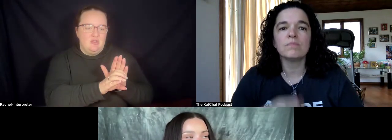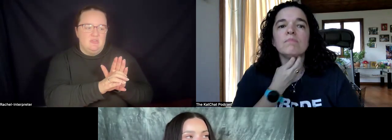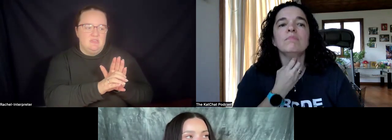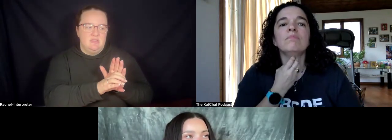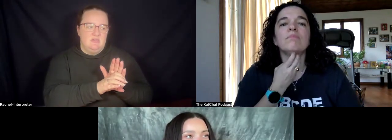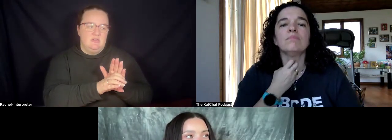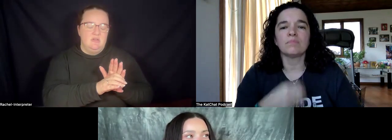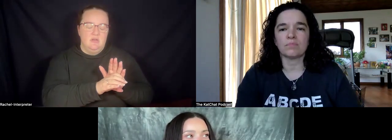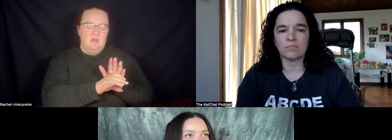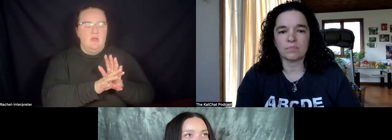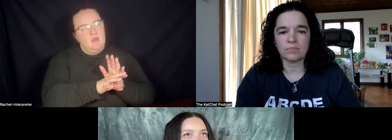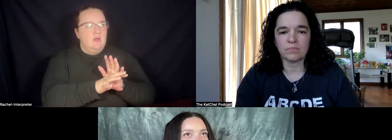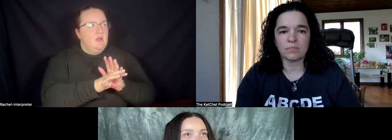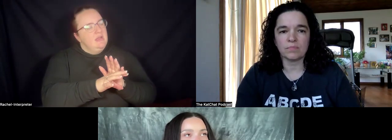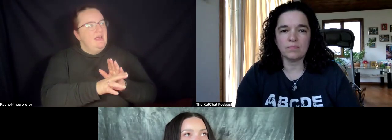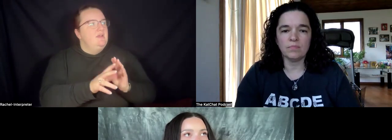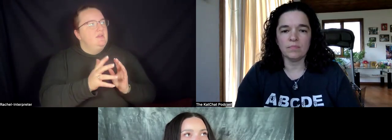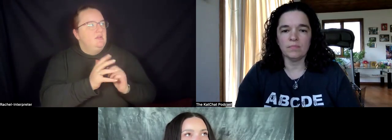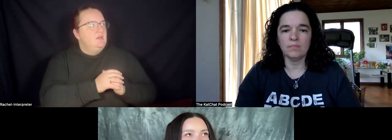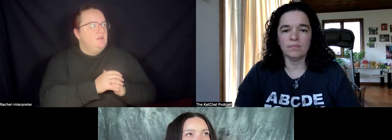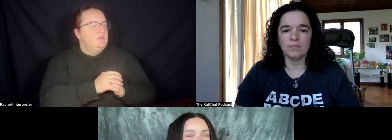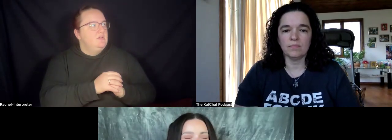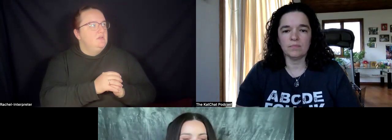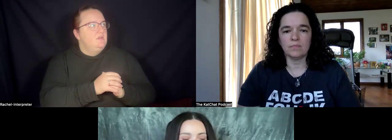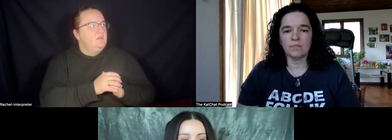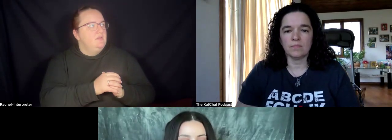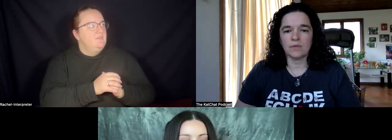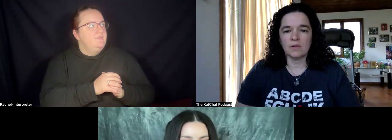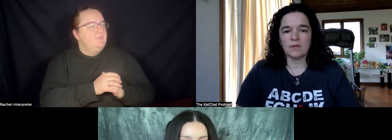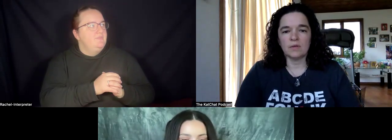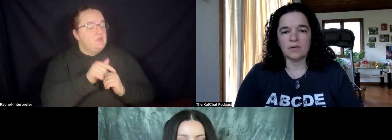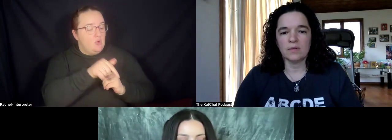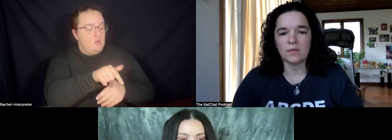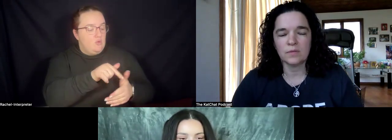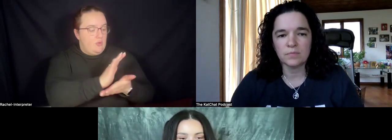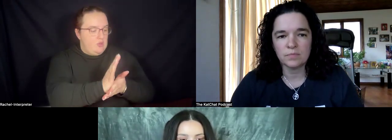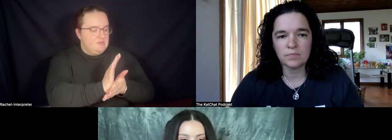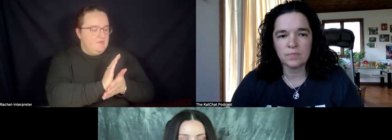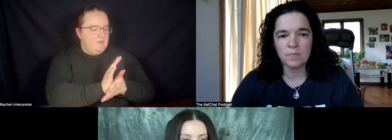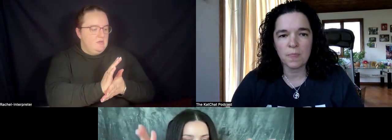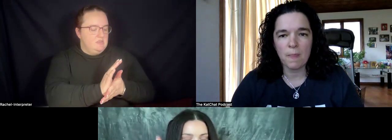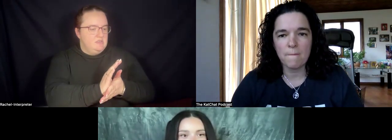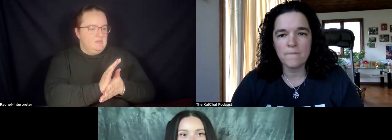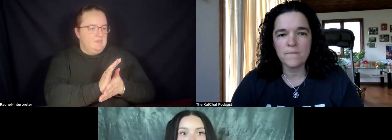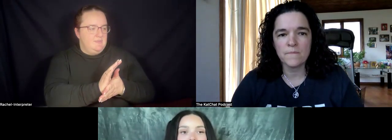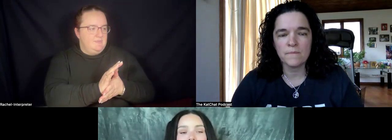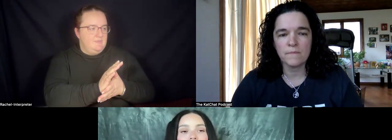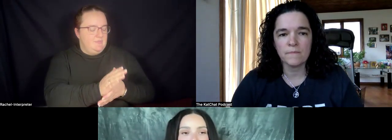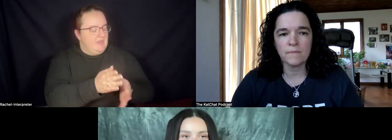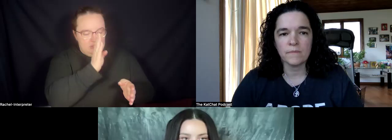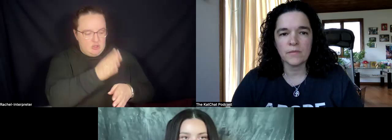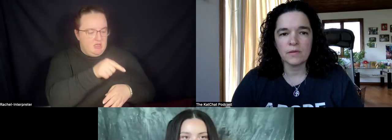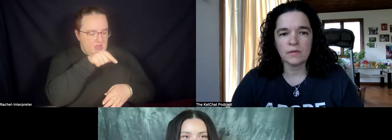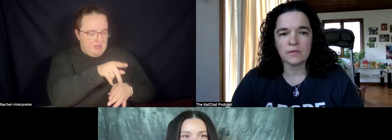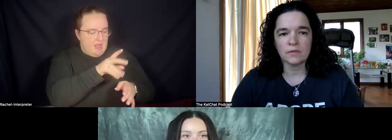But it wasn't so those movies were very insulated, like they were strictly those